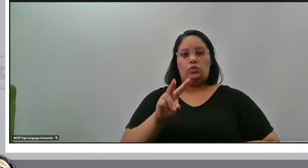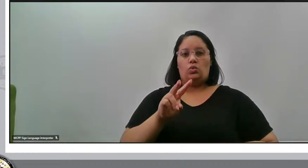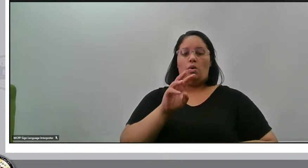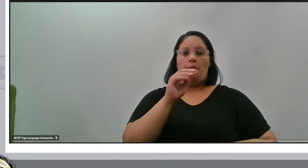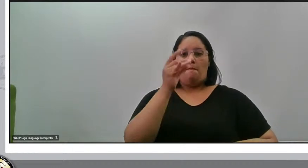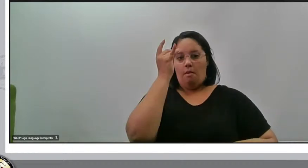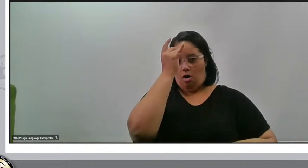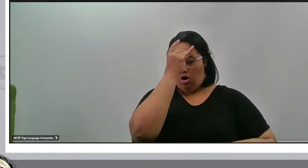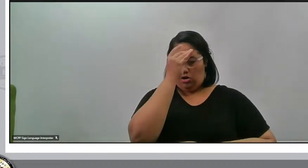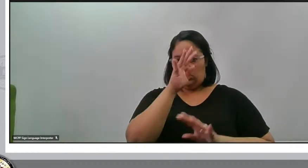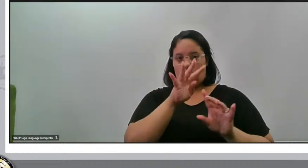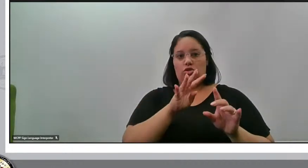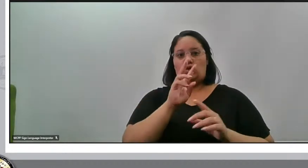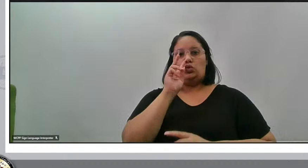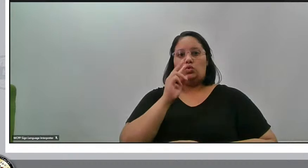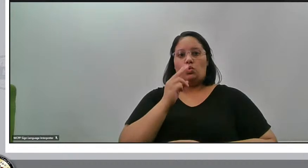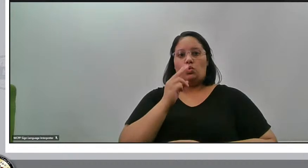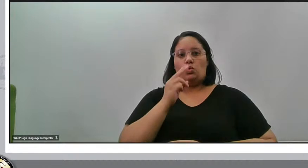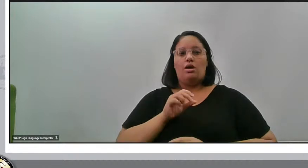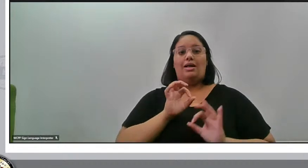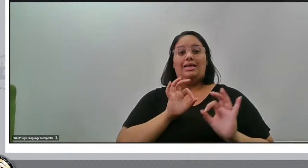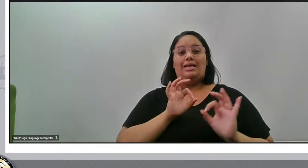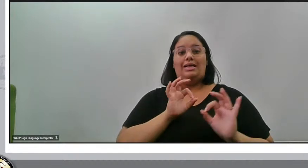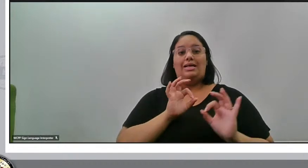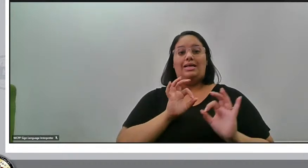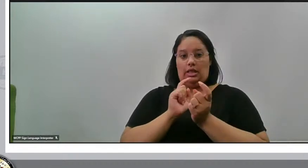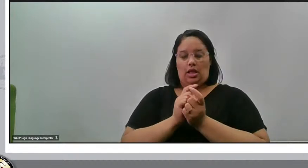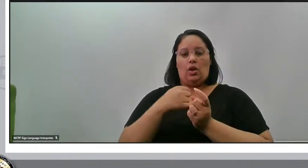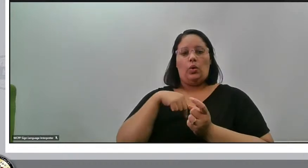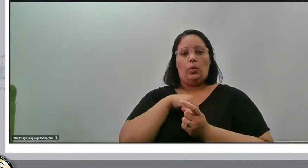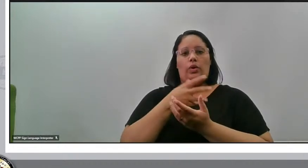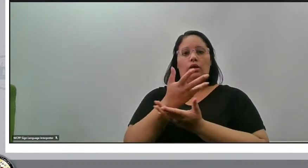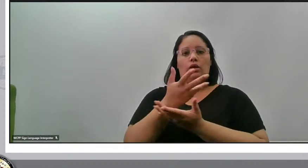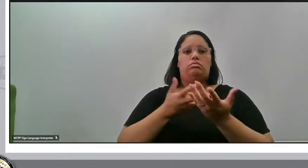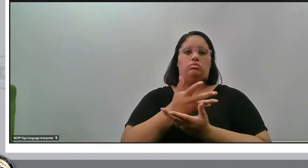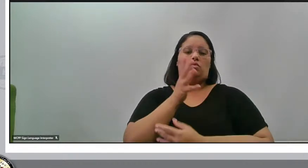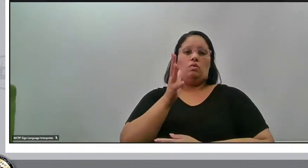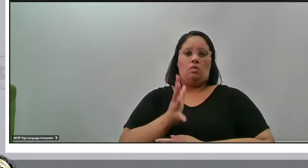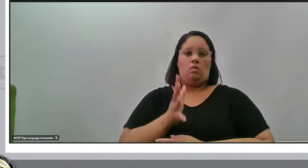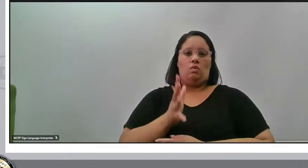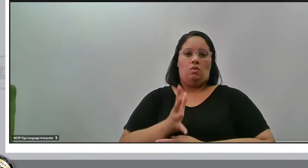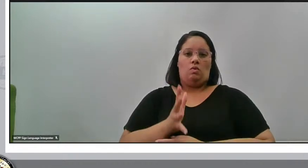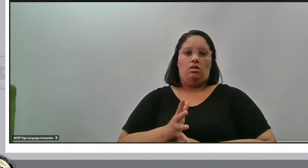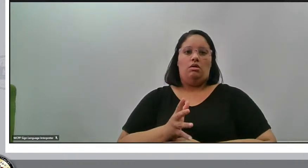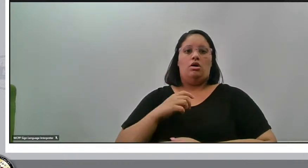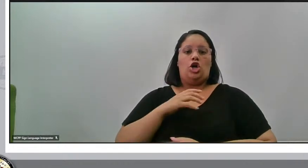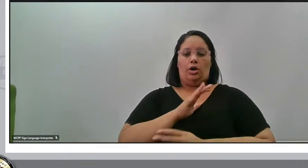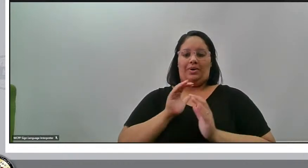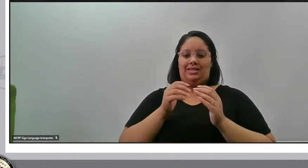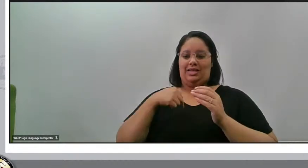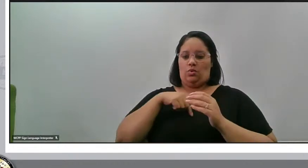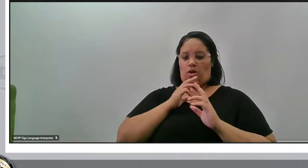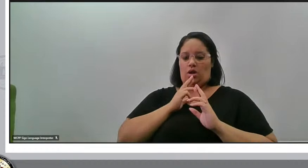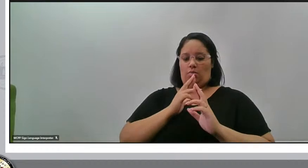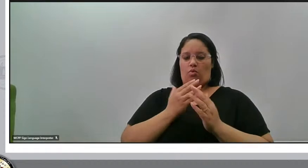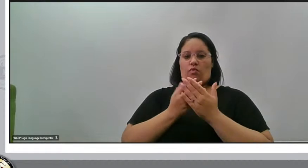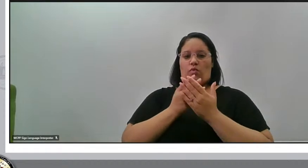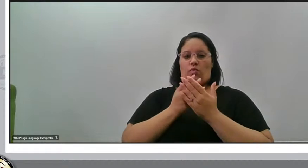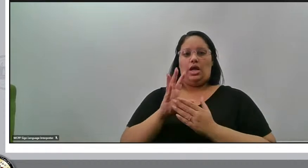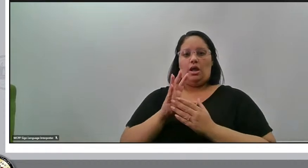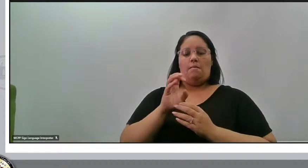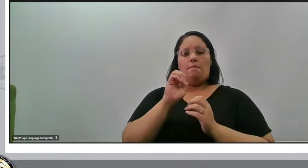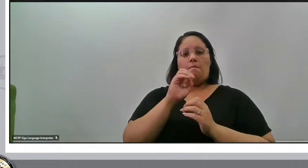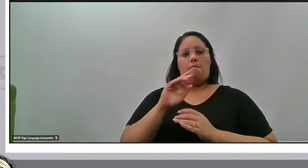at 1400 hours. In that meeting, we will deliberate on our committee report on the Western Cape Appropriation